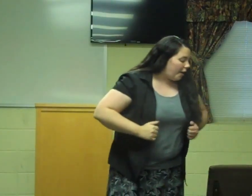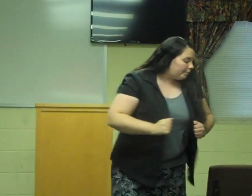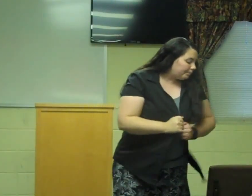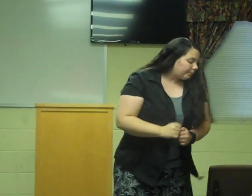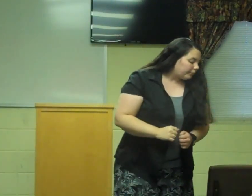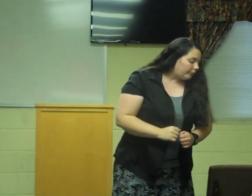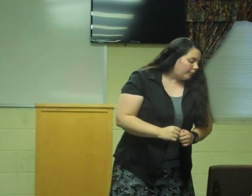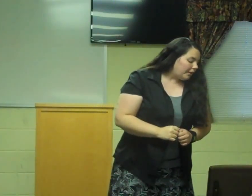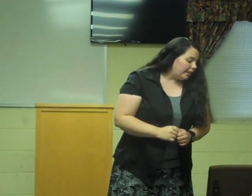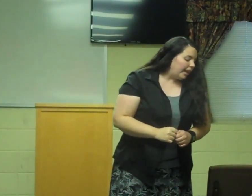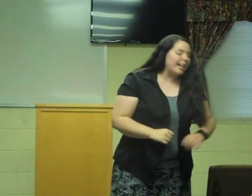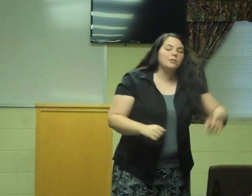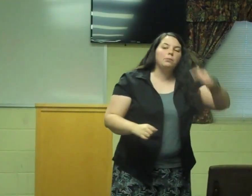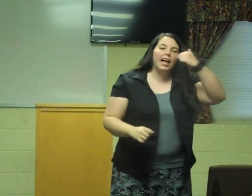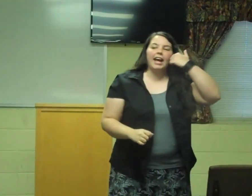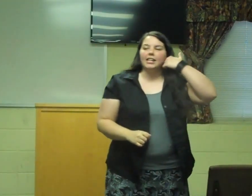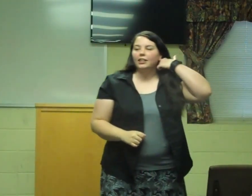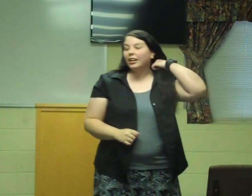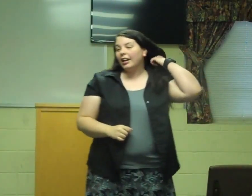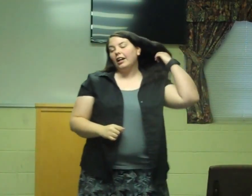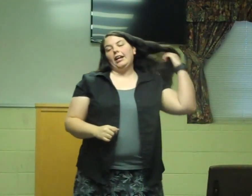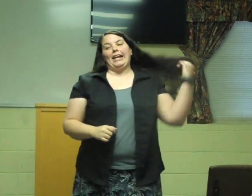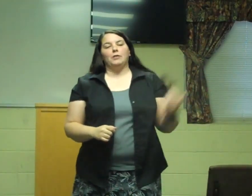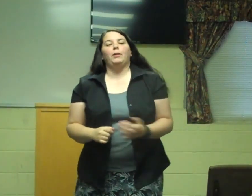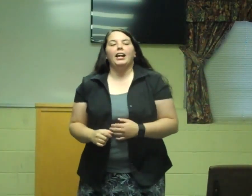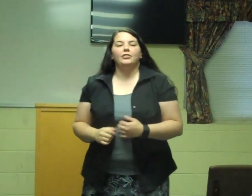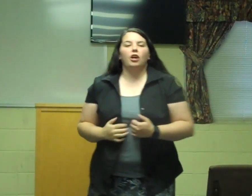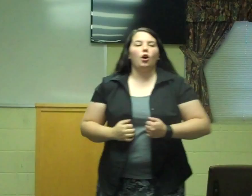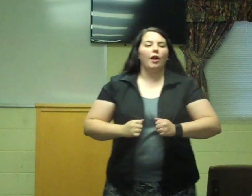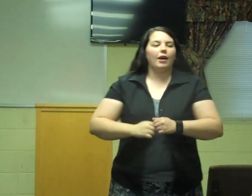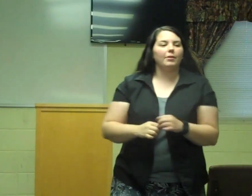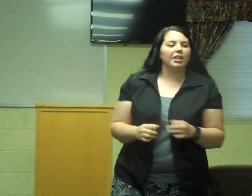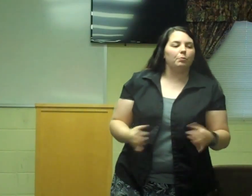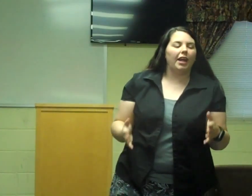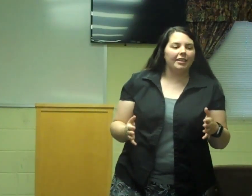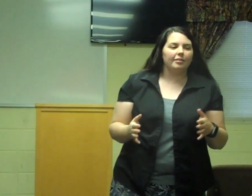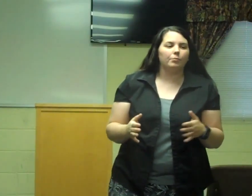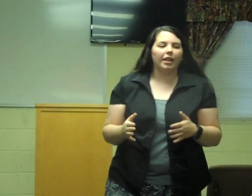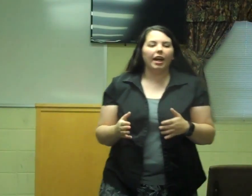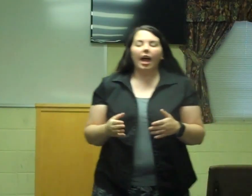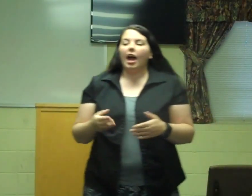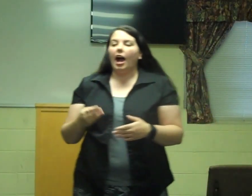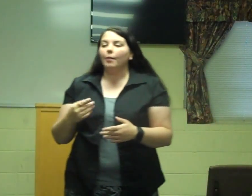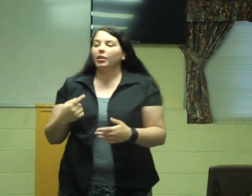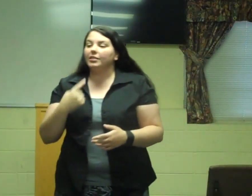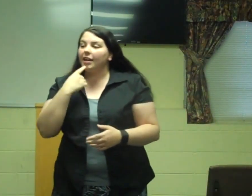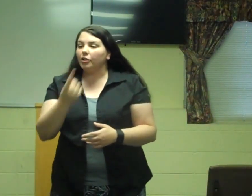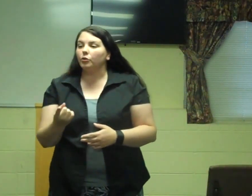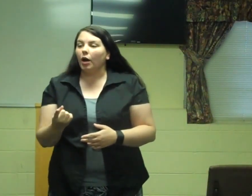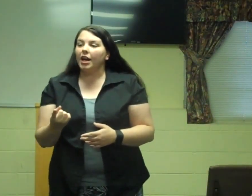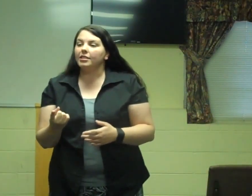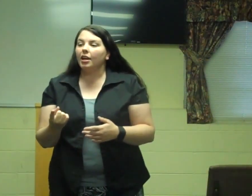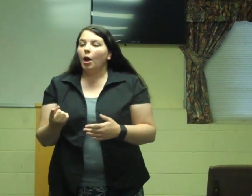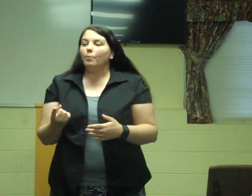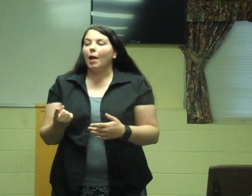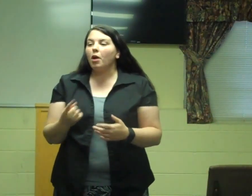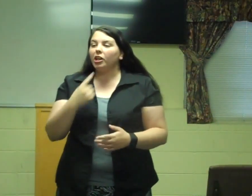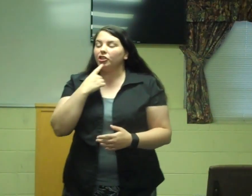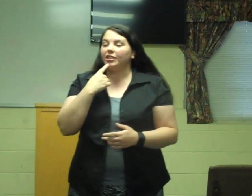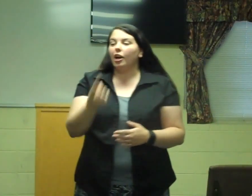that. Explain. Explain. So if I'm going to explain something, I'm going to tell you, right? But I'm not going to just tell